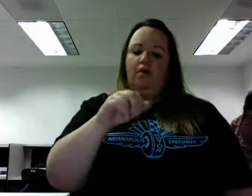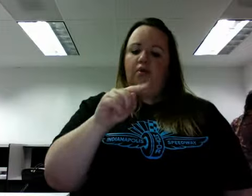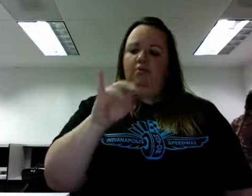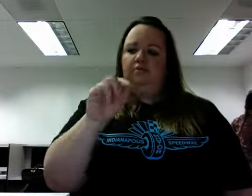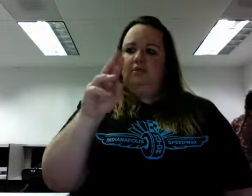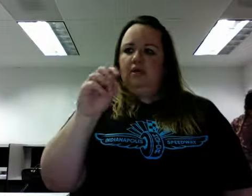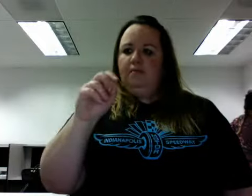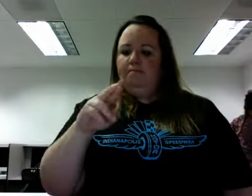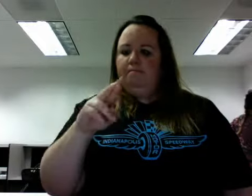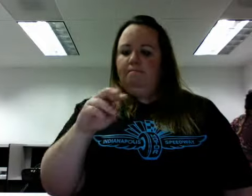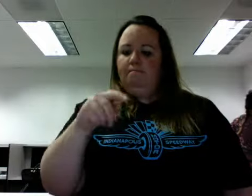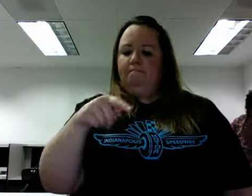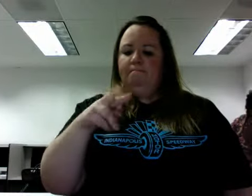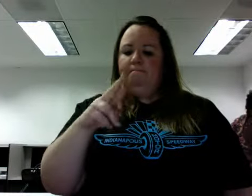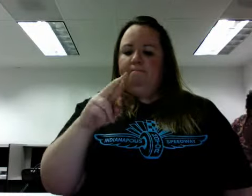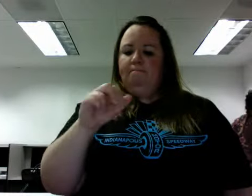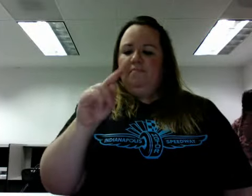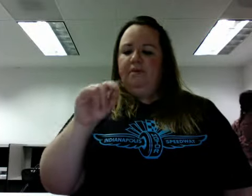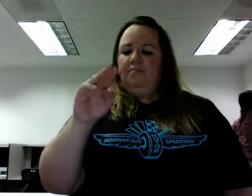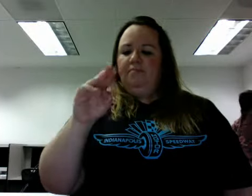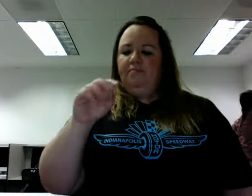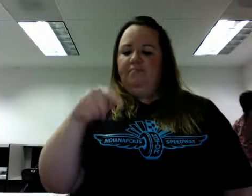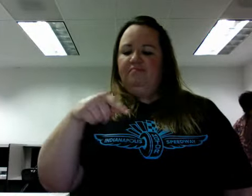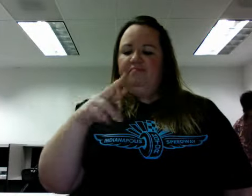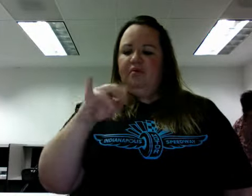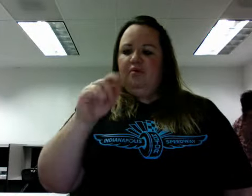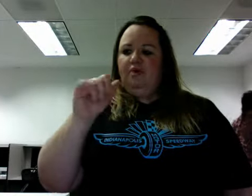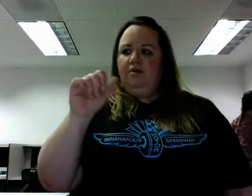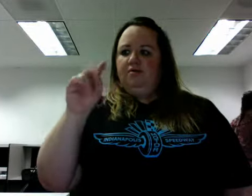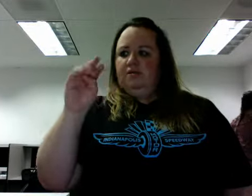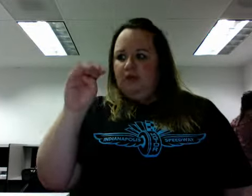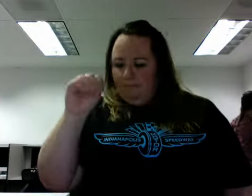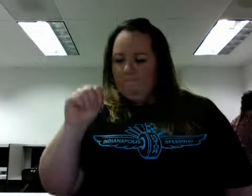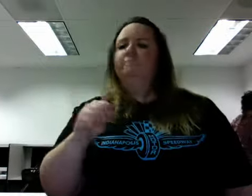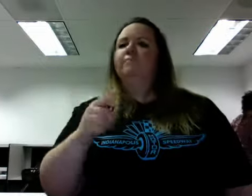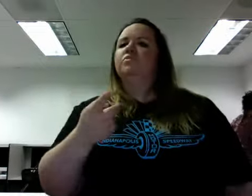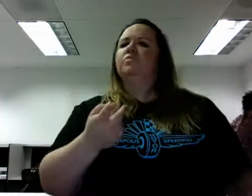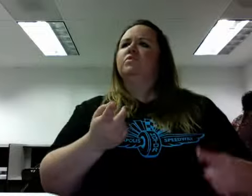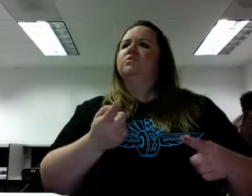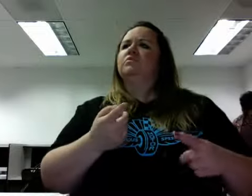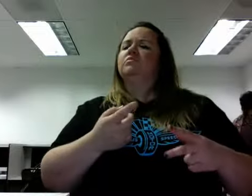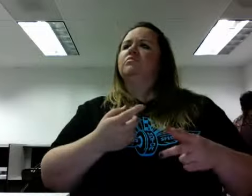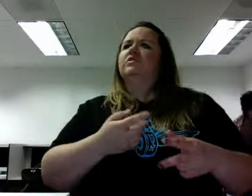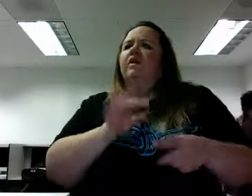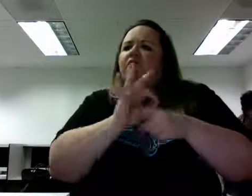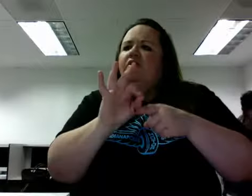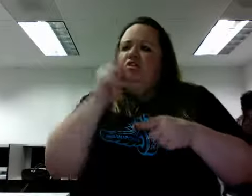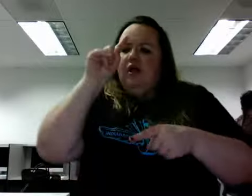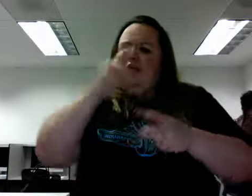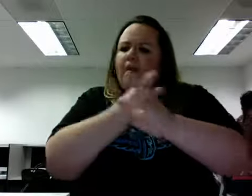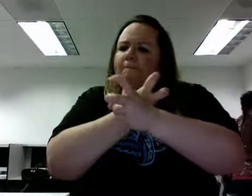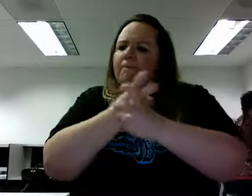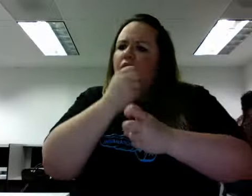what do you think we could get out of the periosteum? What do you think the purpose of that bone structure could be? Why would you want a sleeve around this